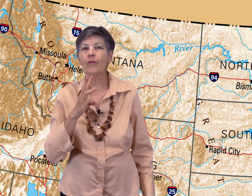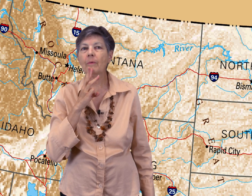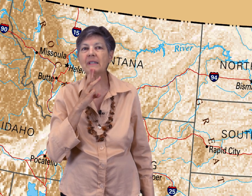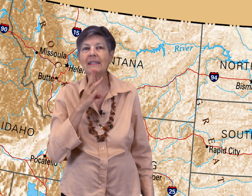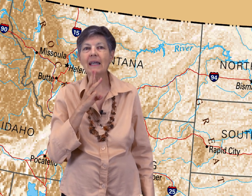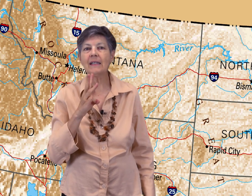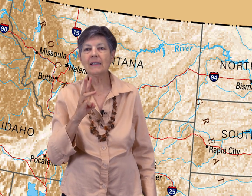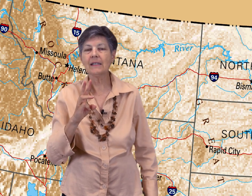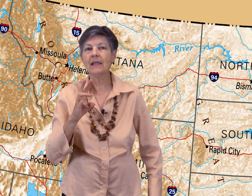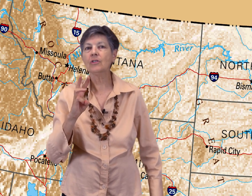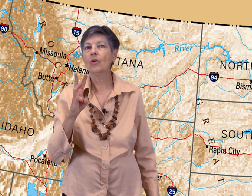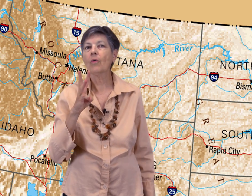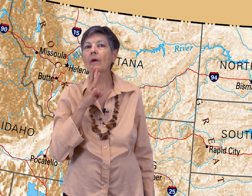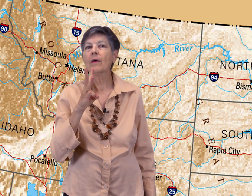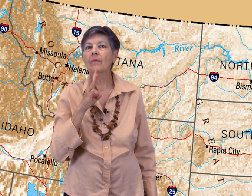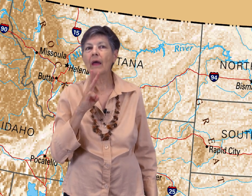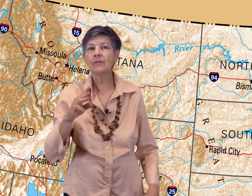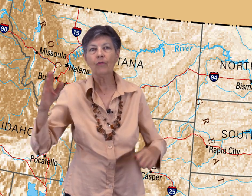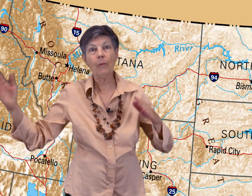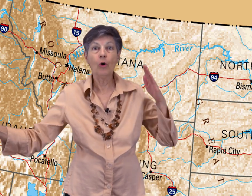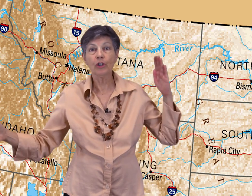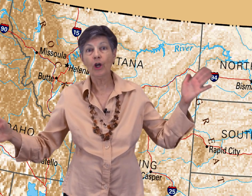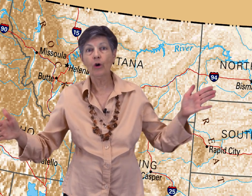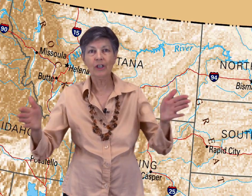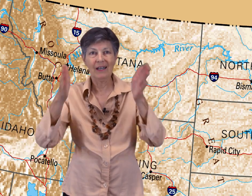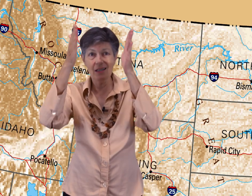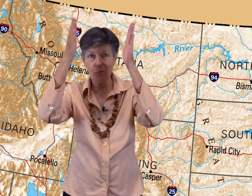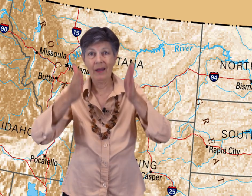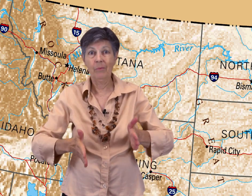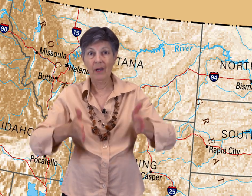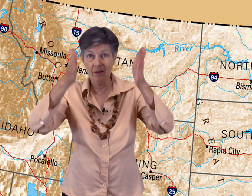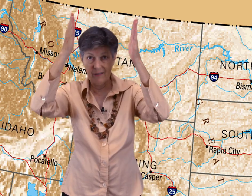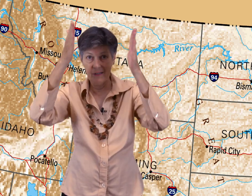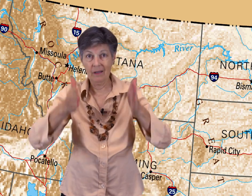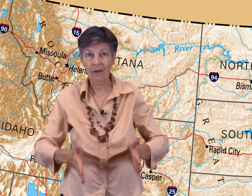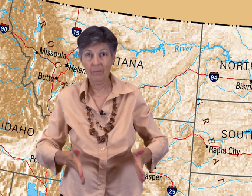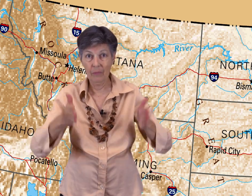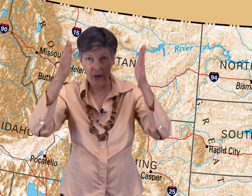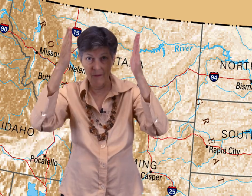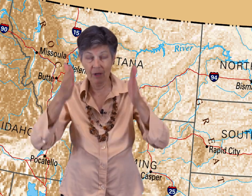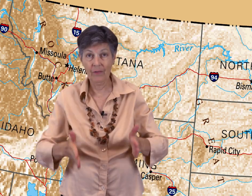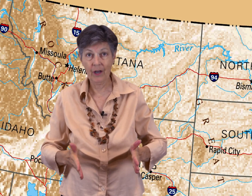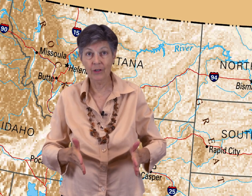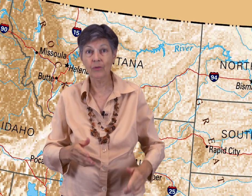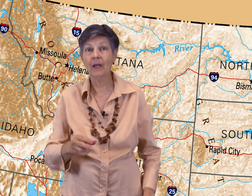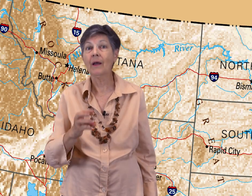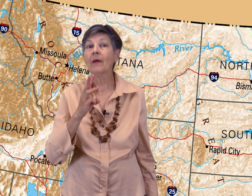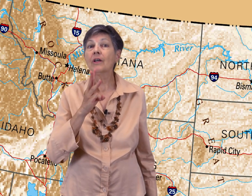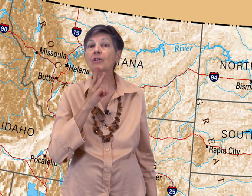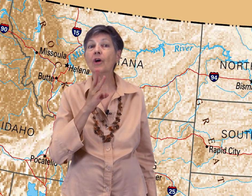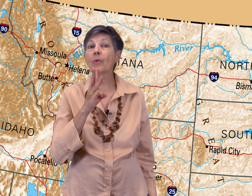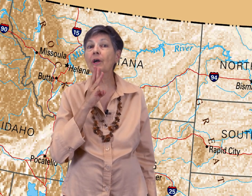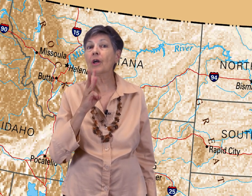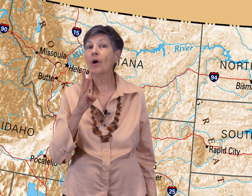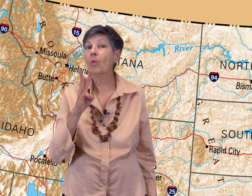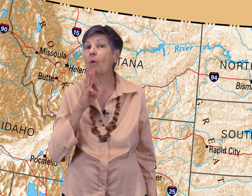from sea to sea. So that's from ocean to ocean, because it's right in the middle of the country. So we're going to go